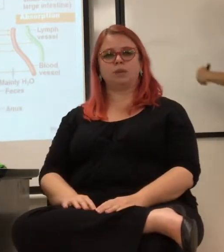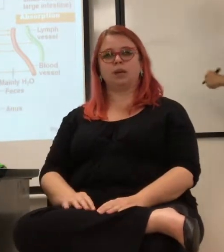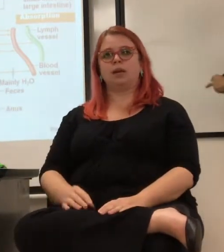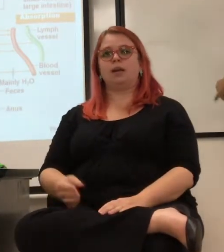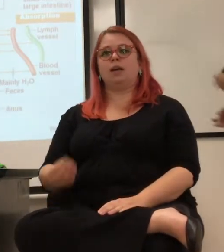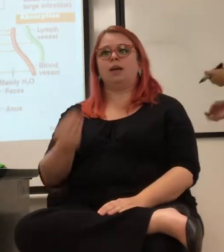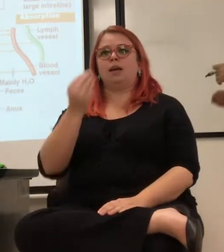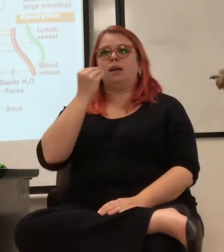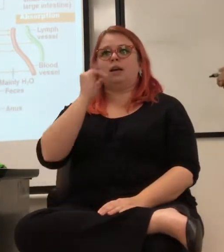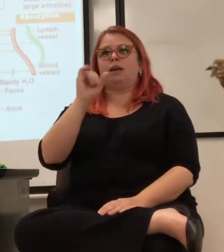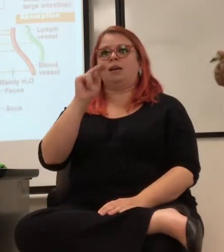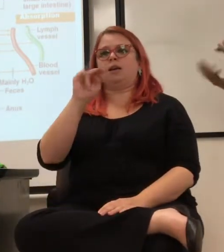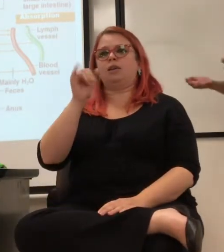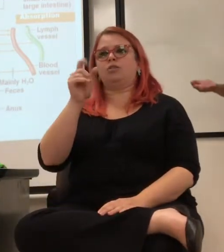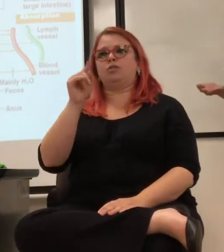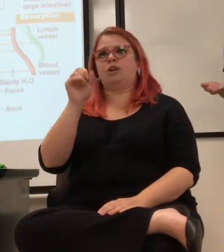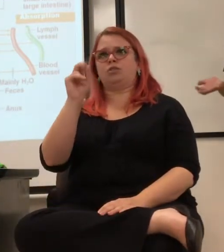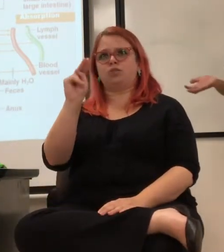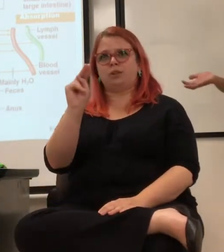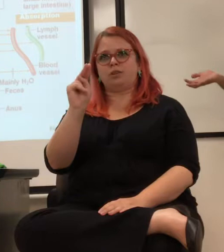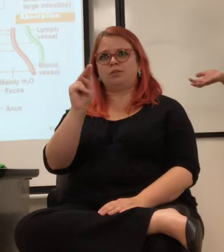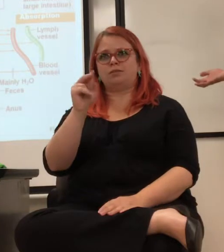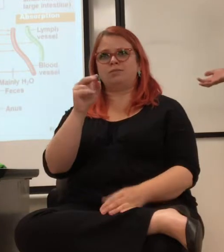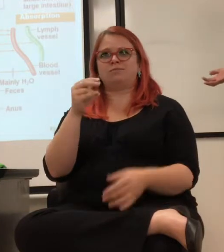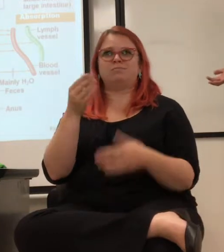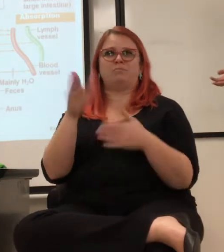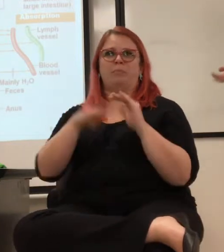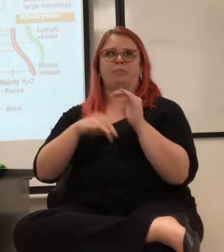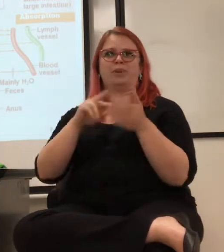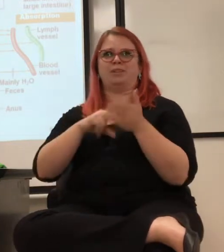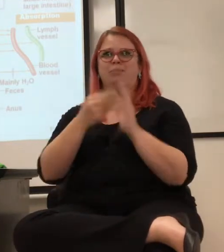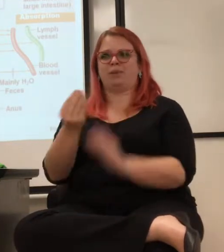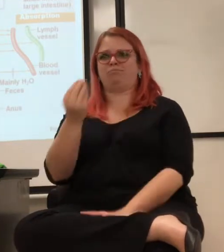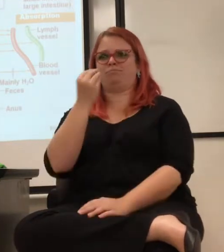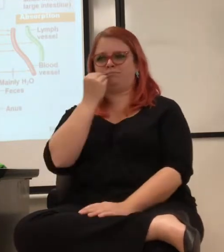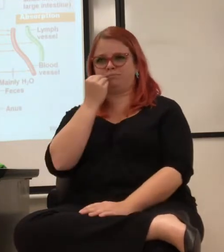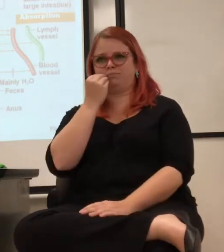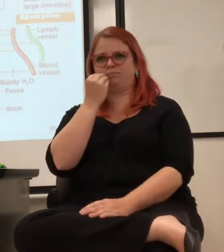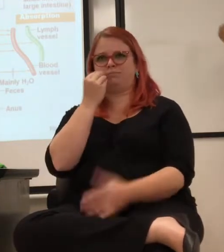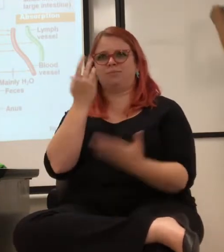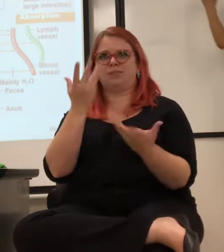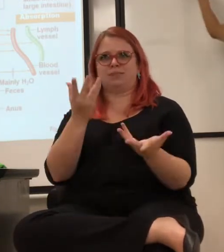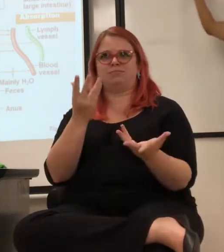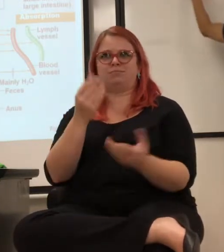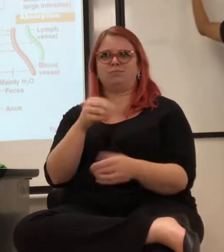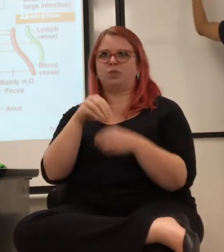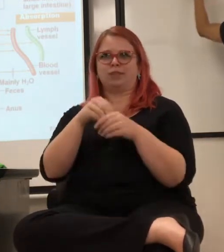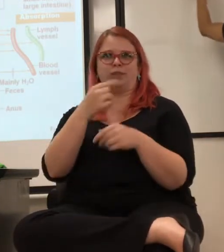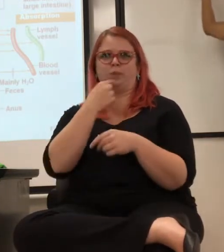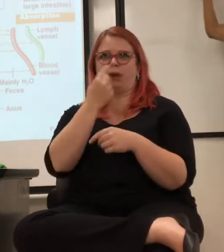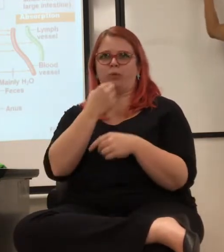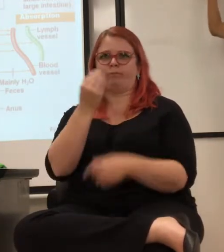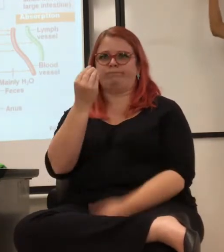Ingestion is basically stick it in your mouth. Okay, insert into oral cavity.